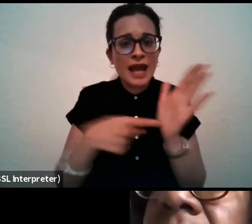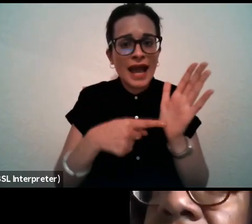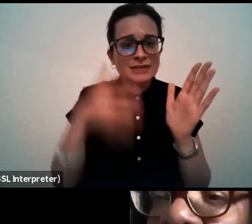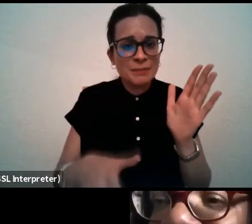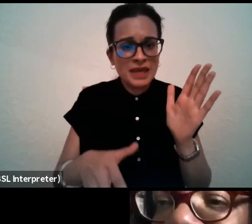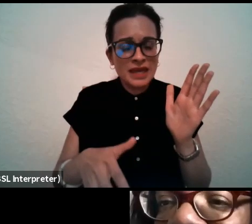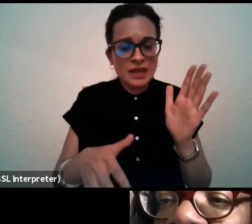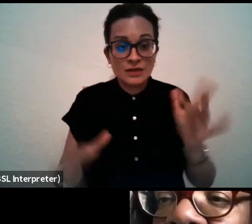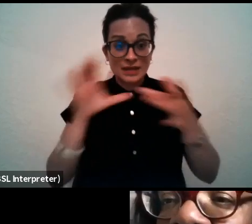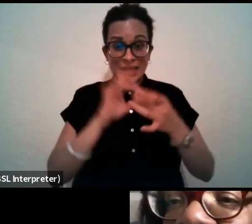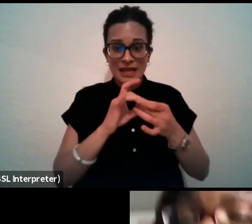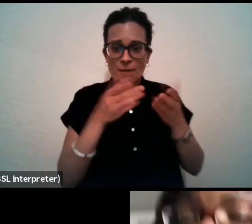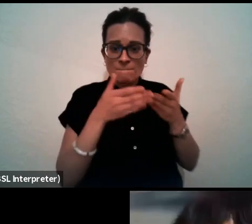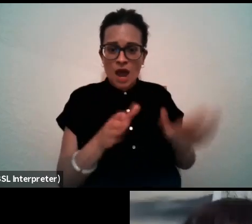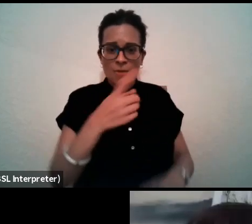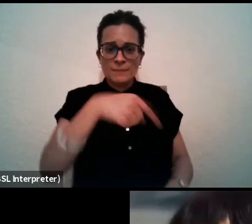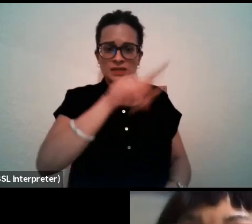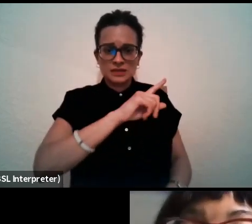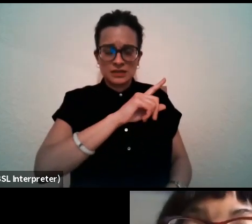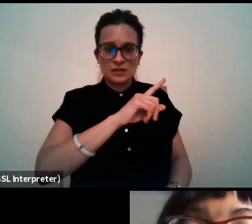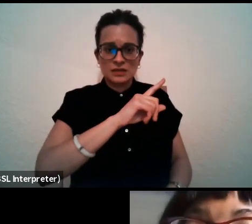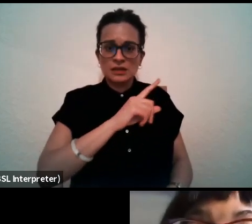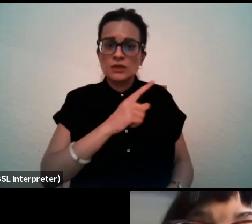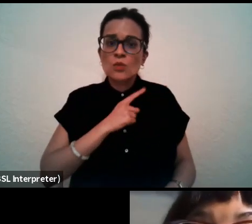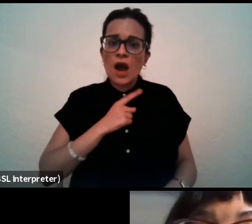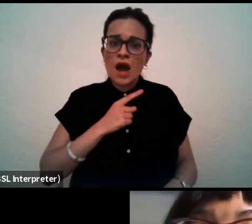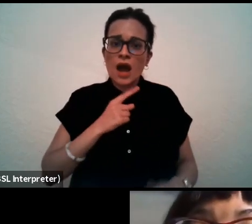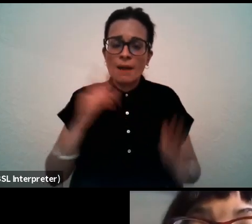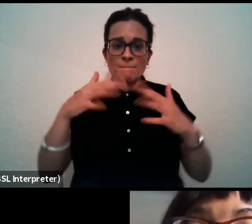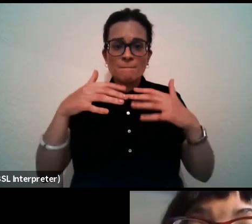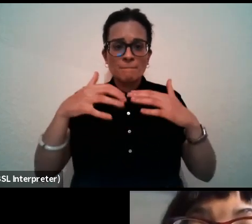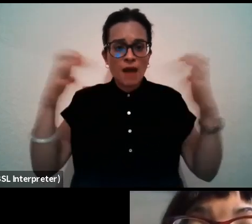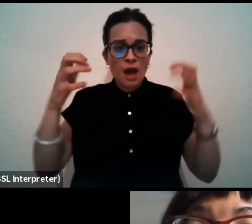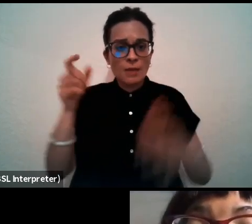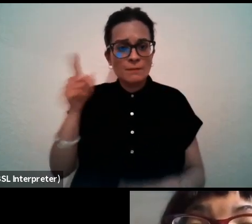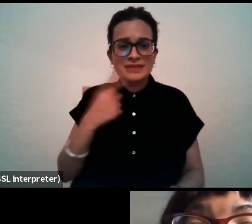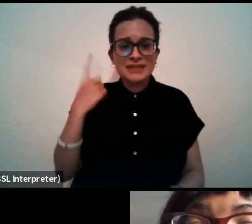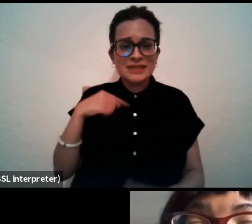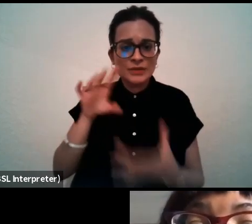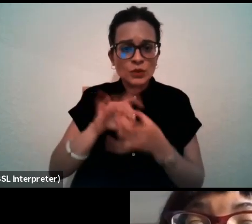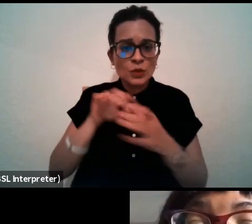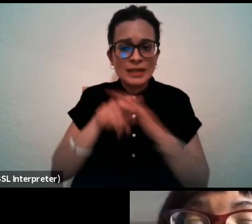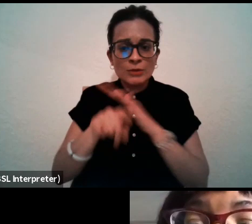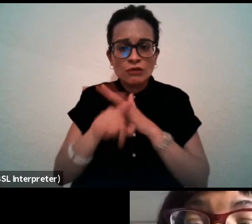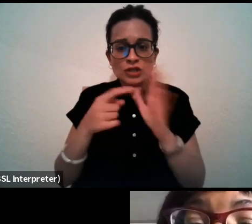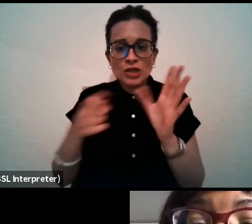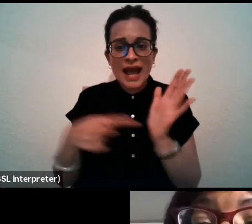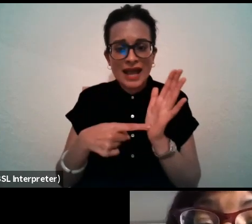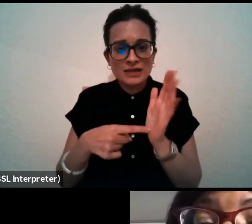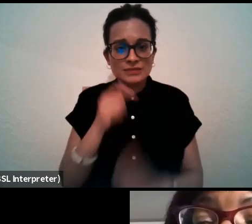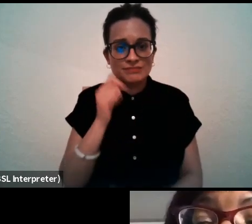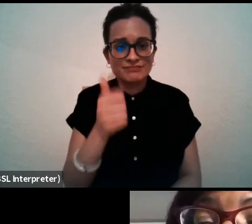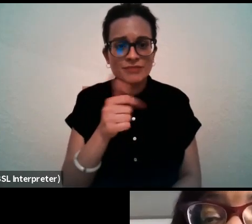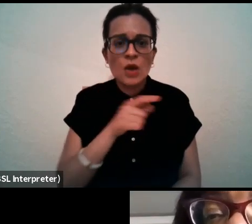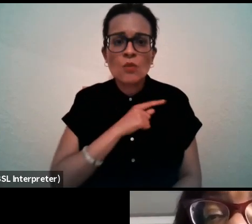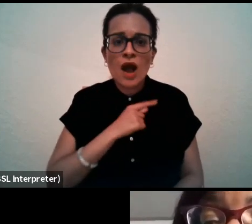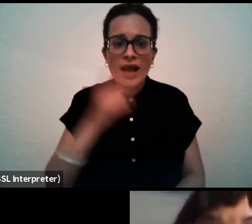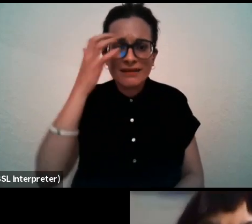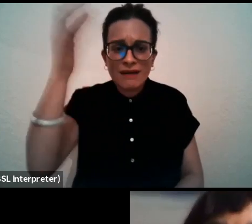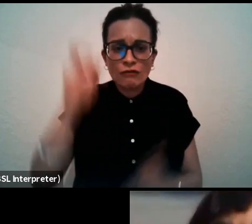the parliamentary agenda yesterday. I like what you said about the government clapping on Thursday and